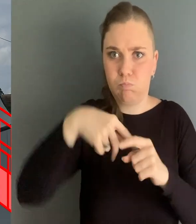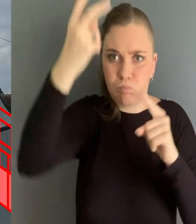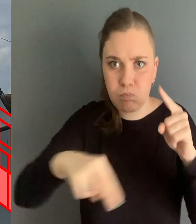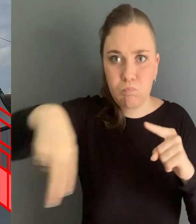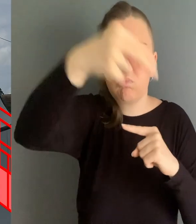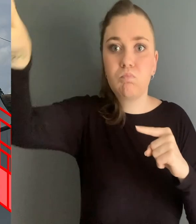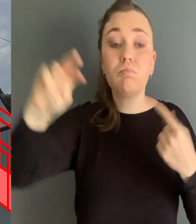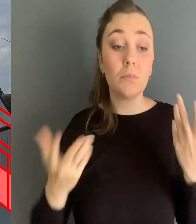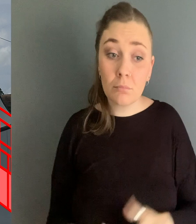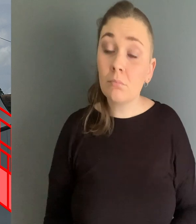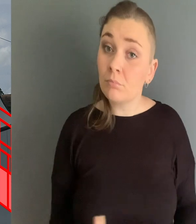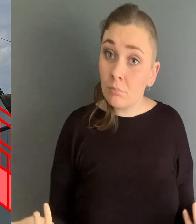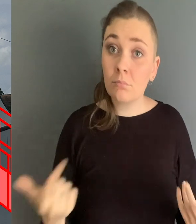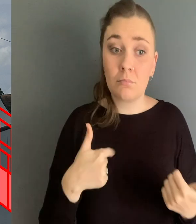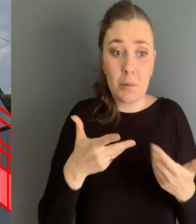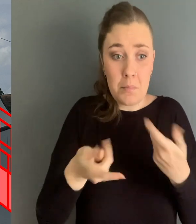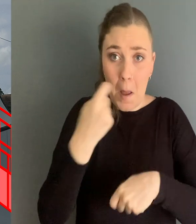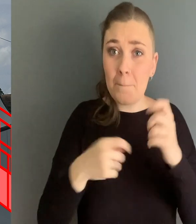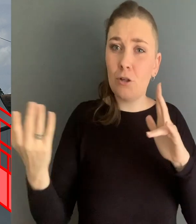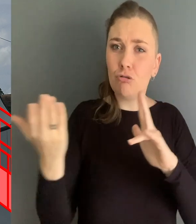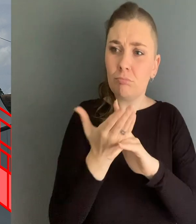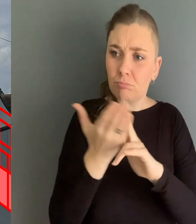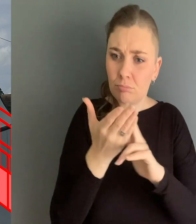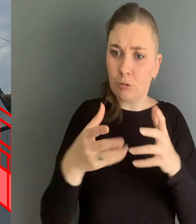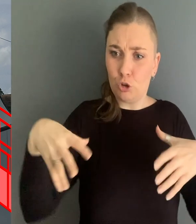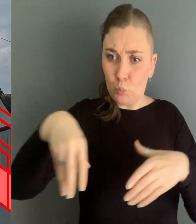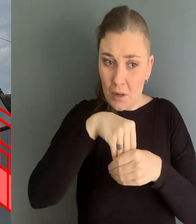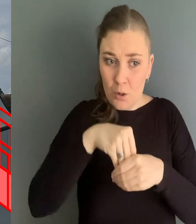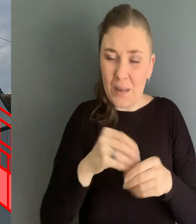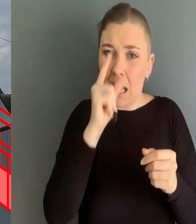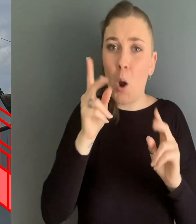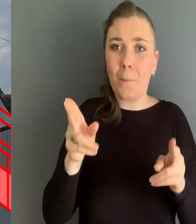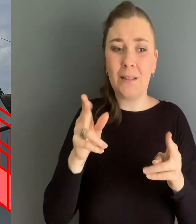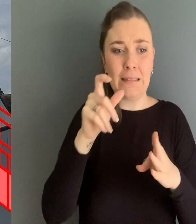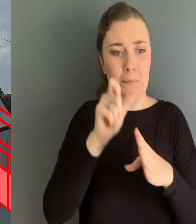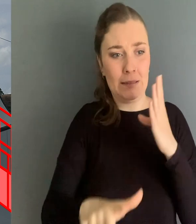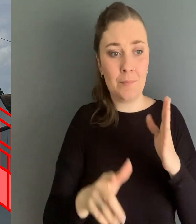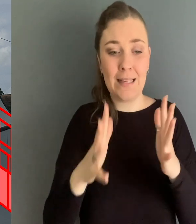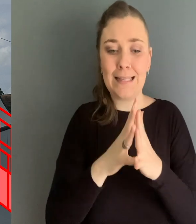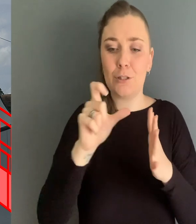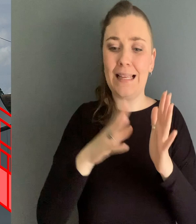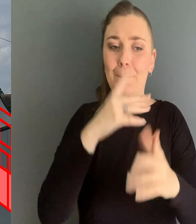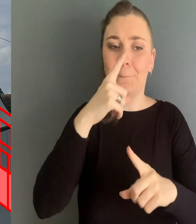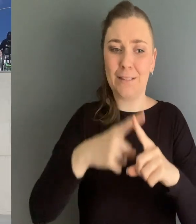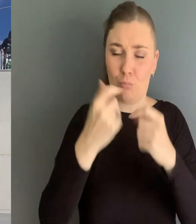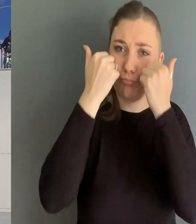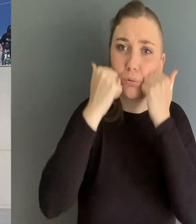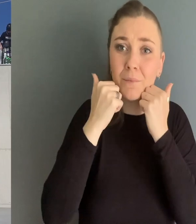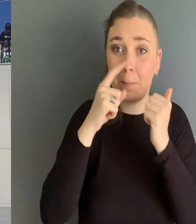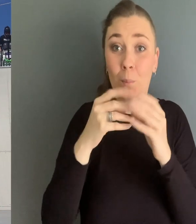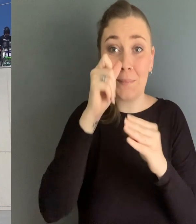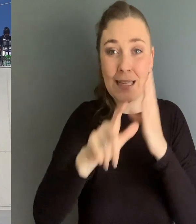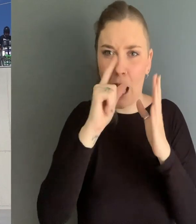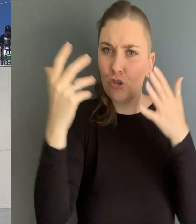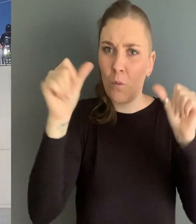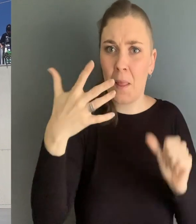becoming accessible we encourage inclusion and we normalize disability wcmx proves that people with disabilities can achieve what they